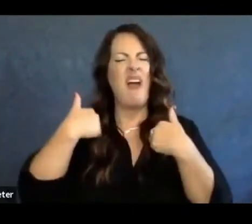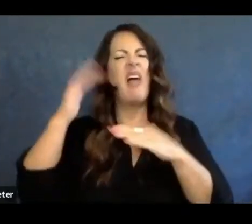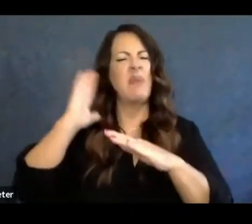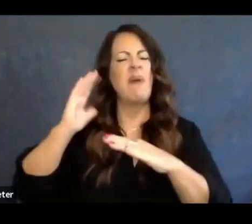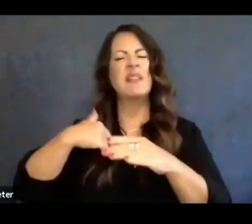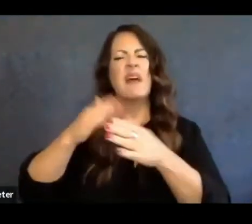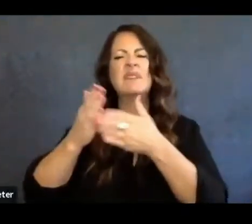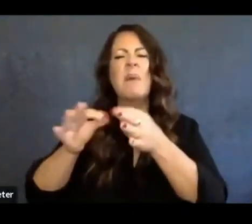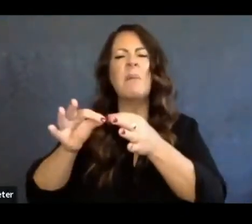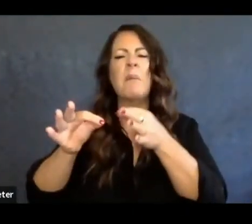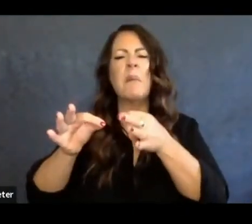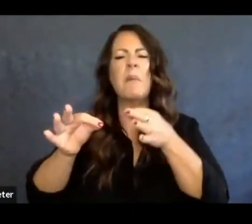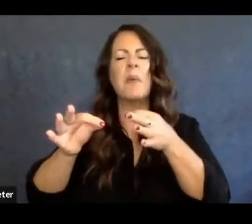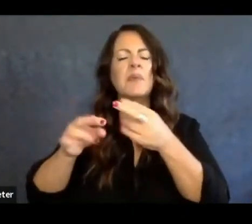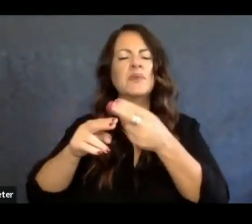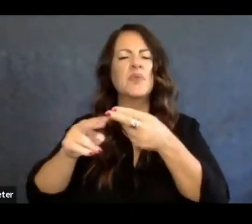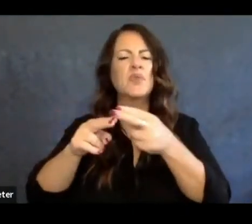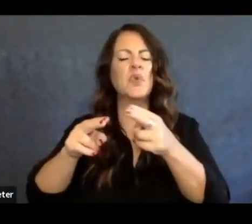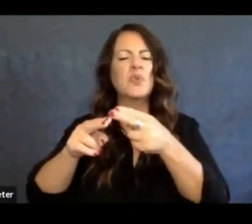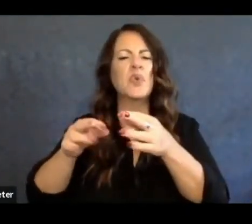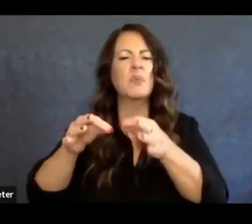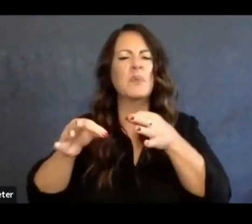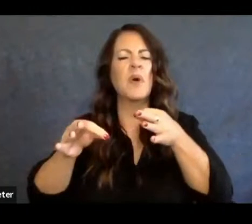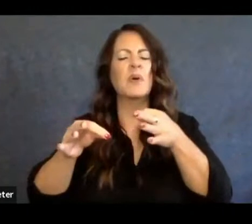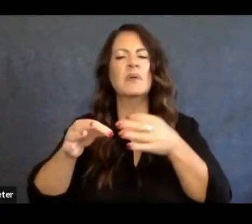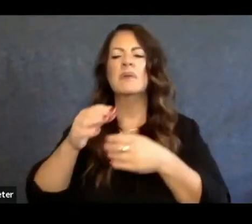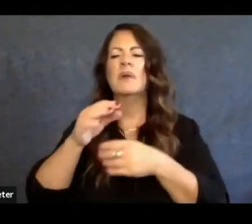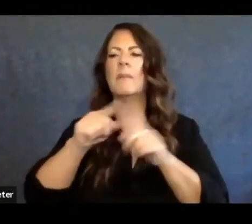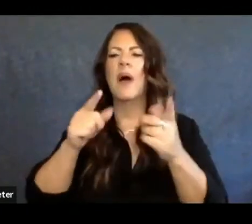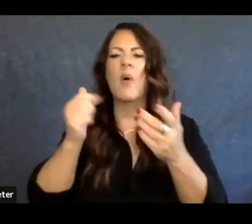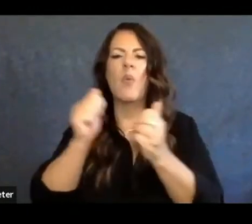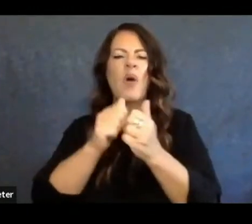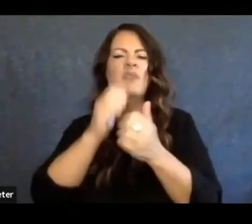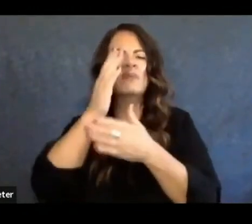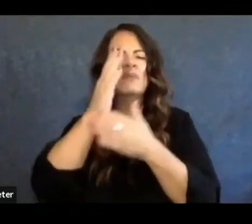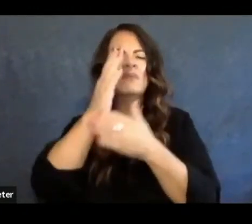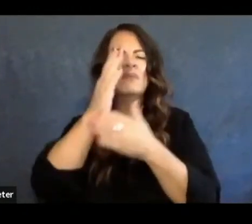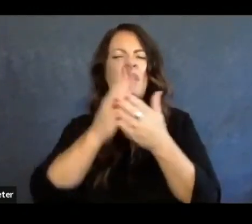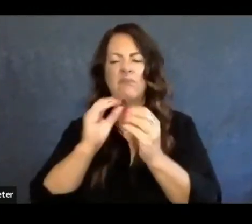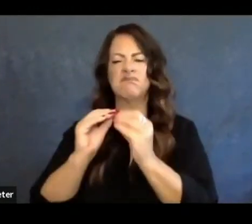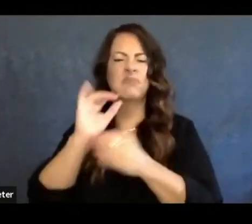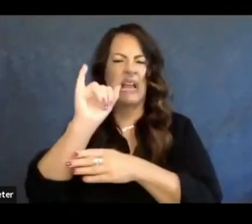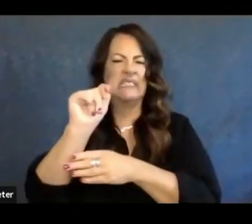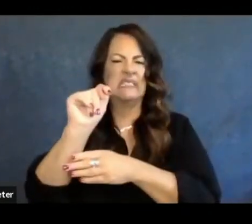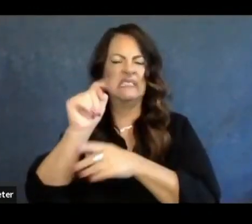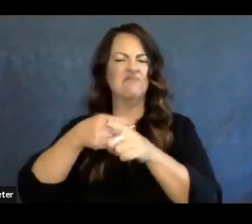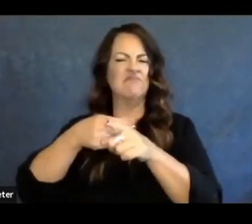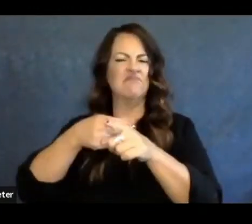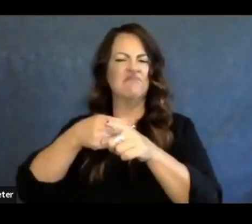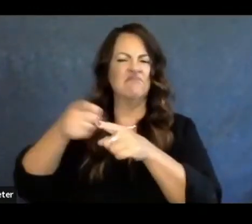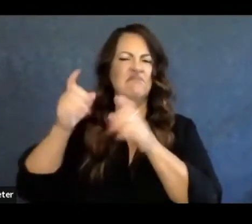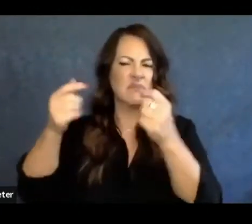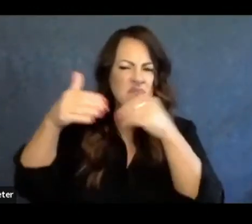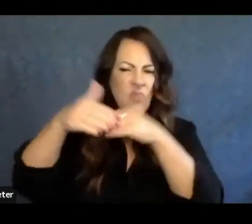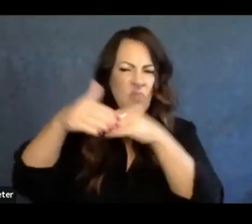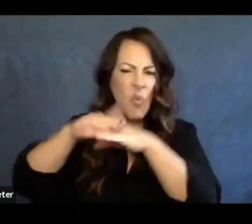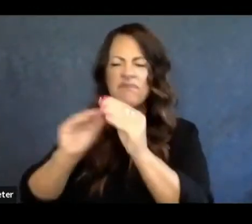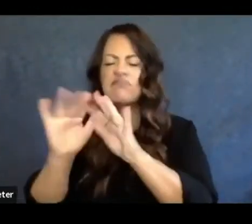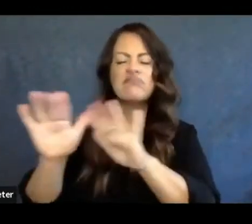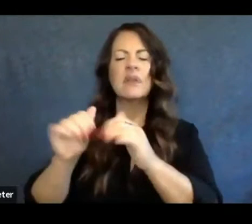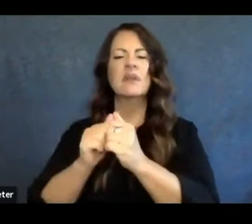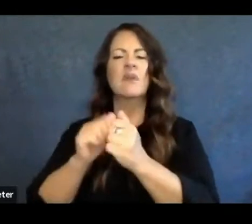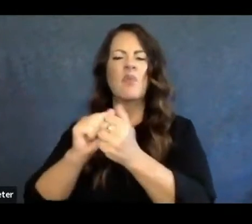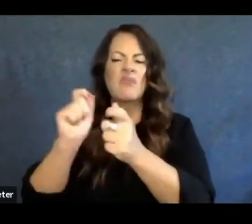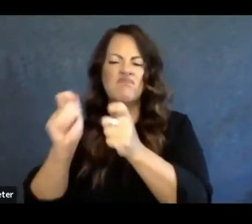able to address those delays with both some IT fixes as well as some other